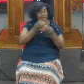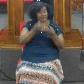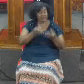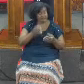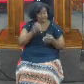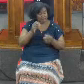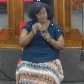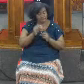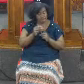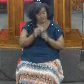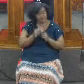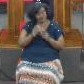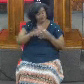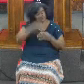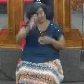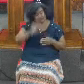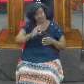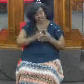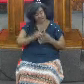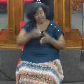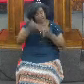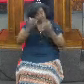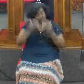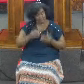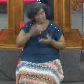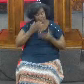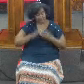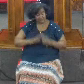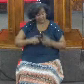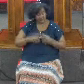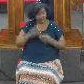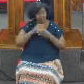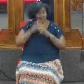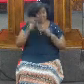thing that can bring peace to families.